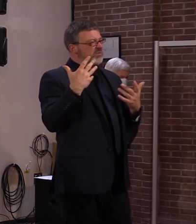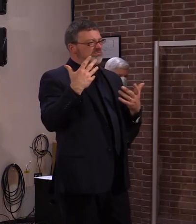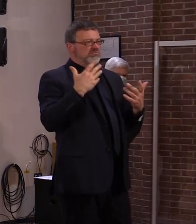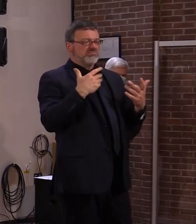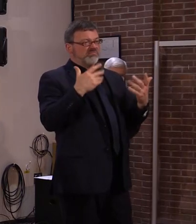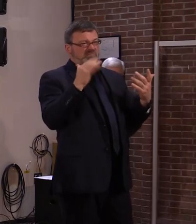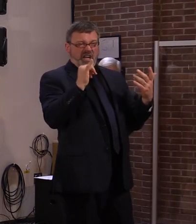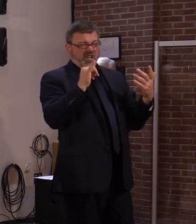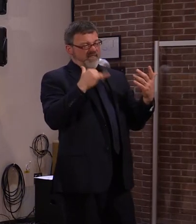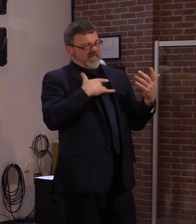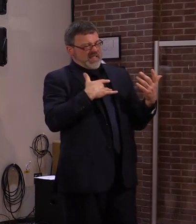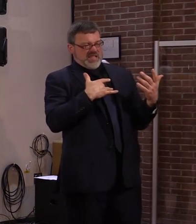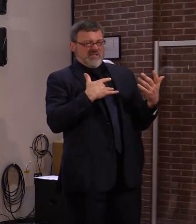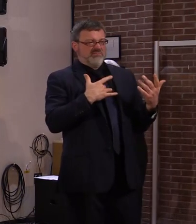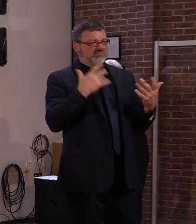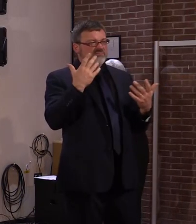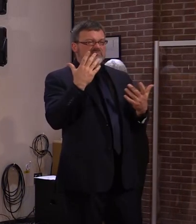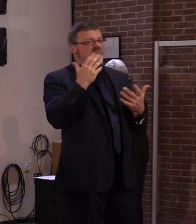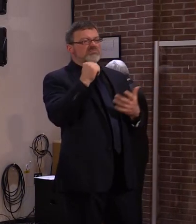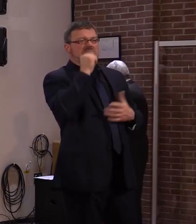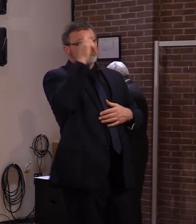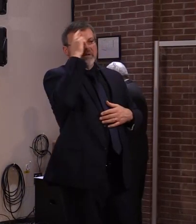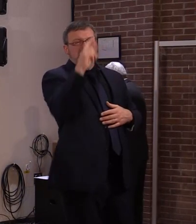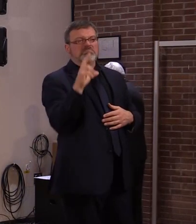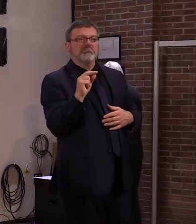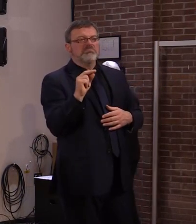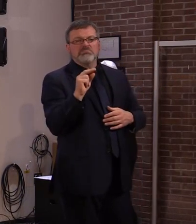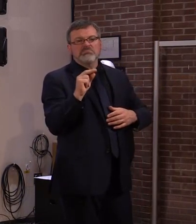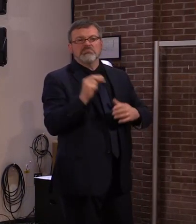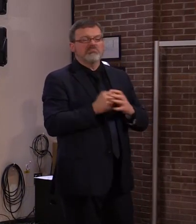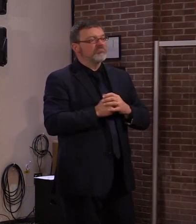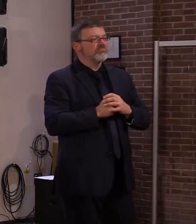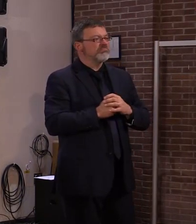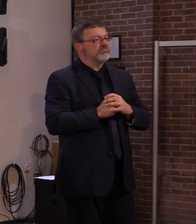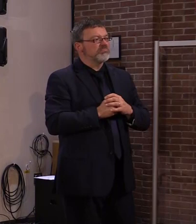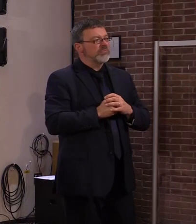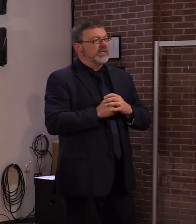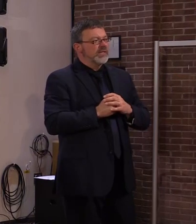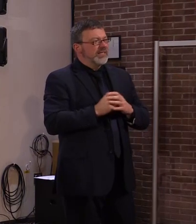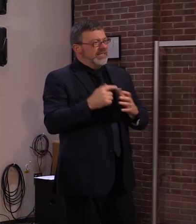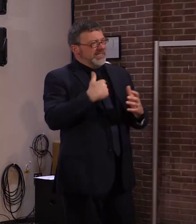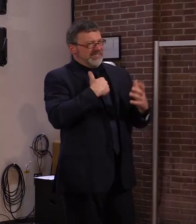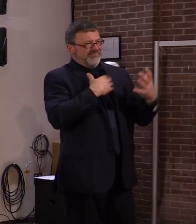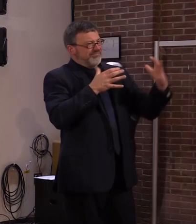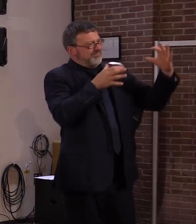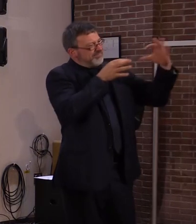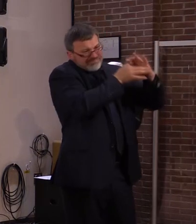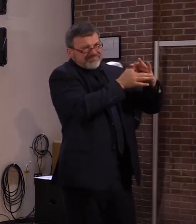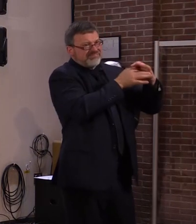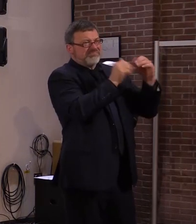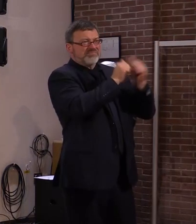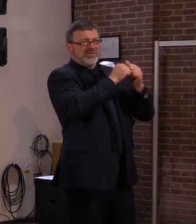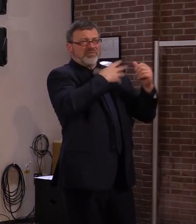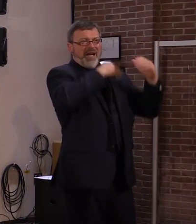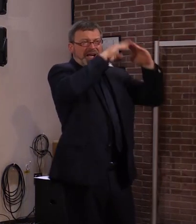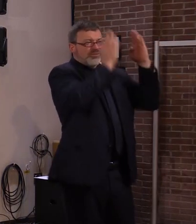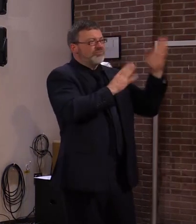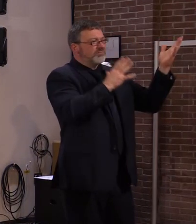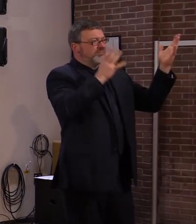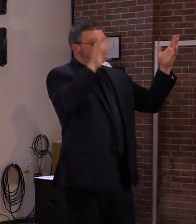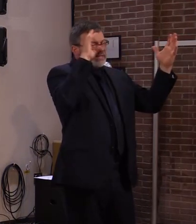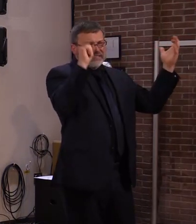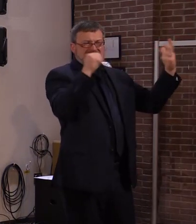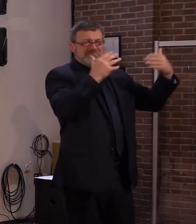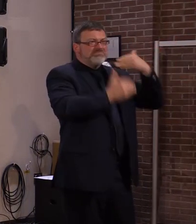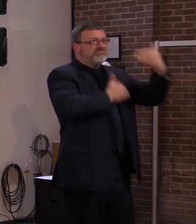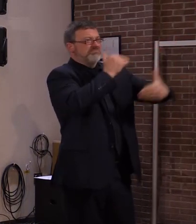president. We've been working well with the White House at this point in time. It's not something that